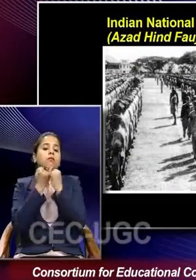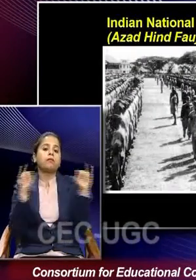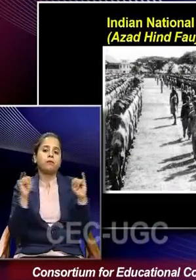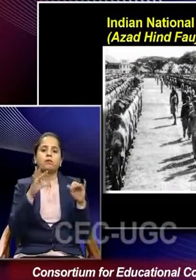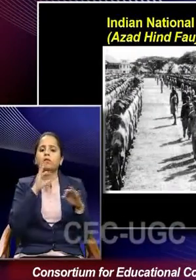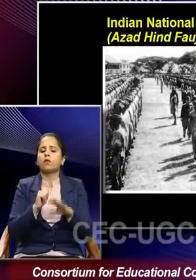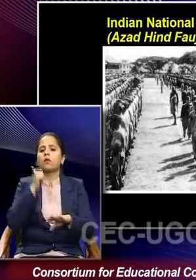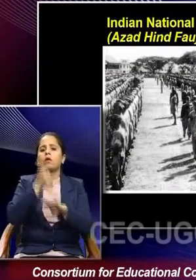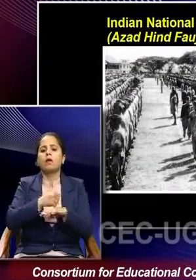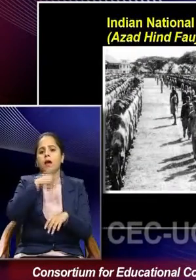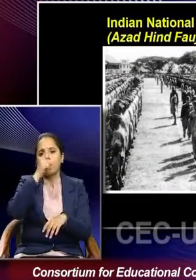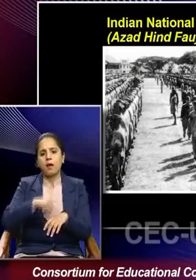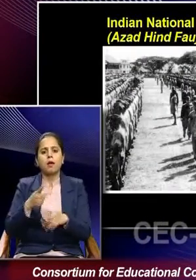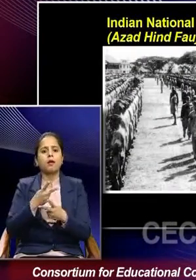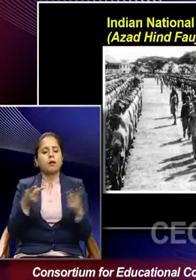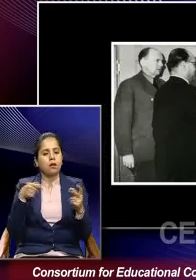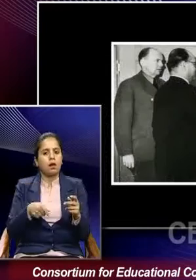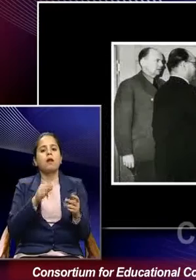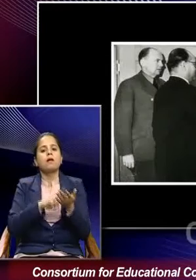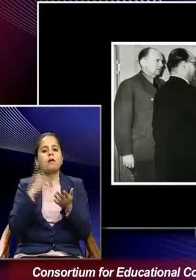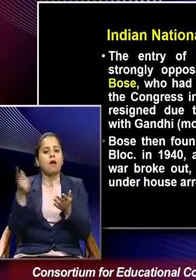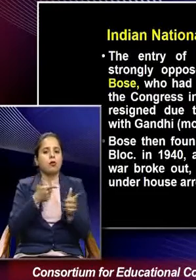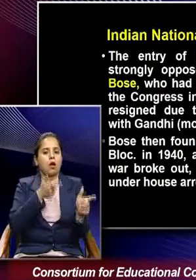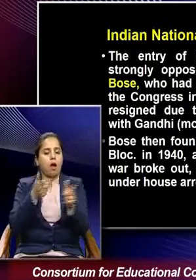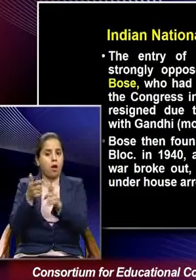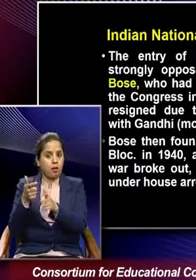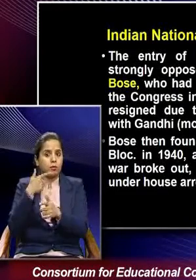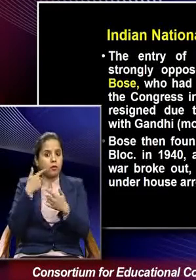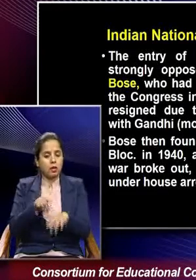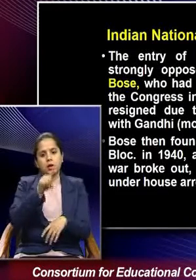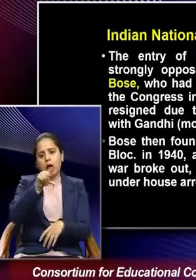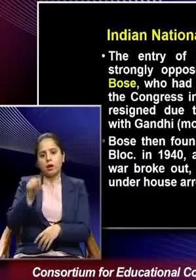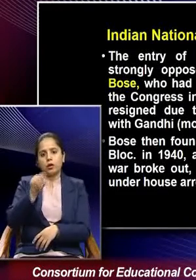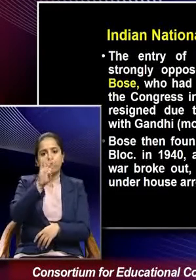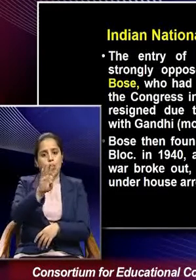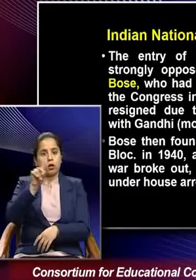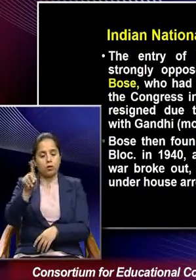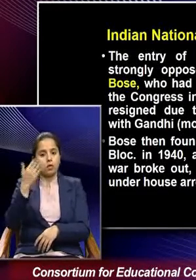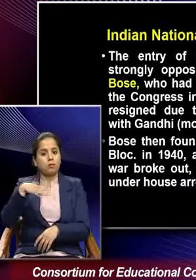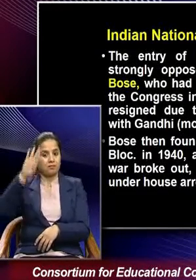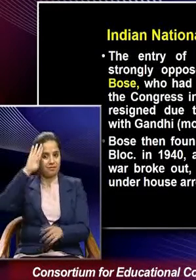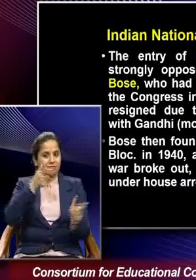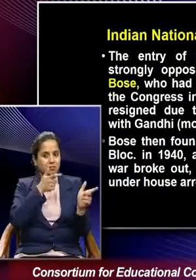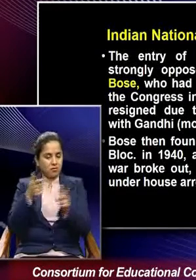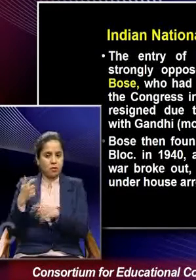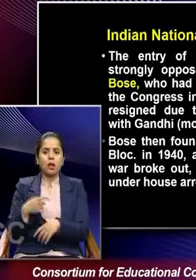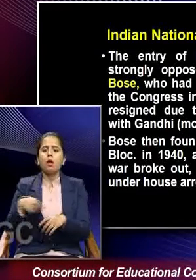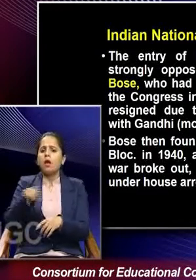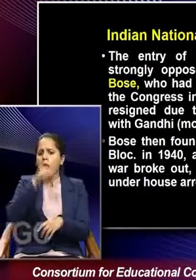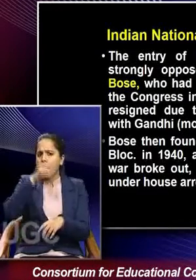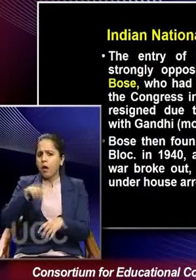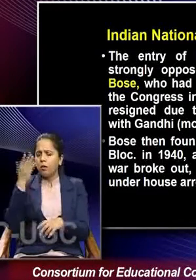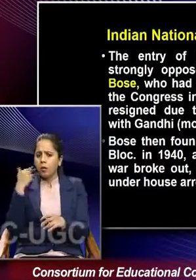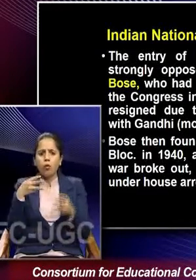of Indian National Army in 1941. The entry of India into the